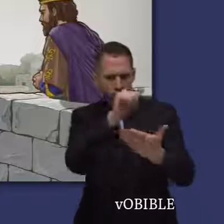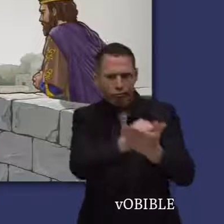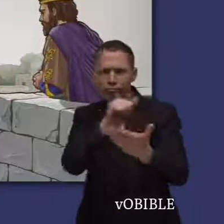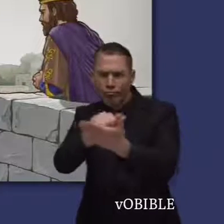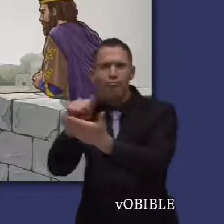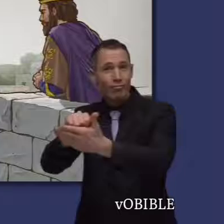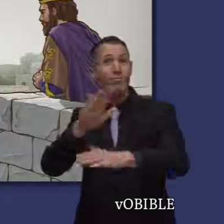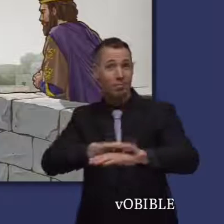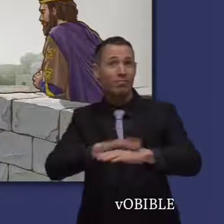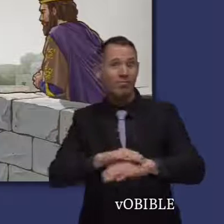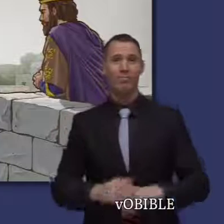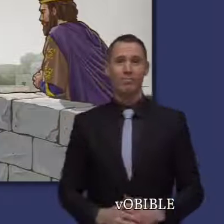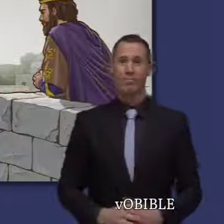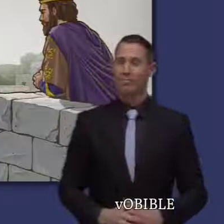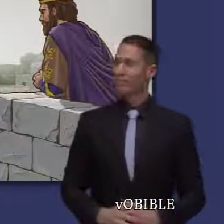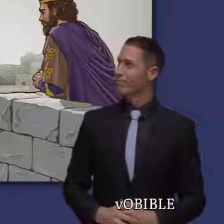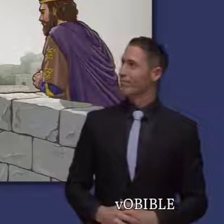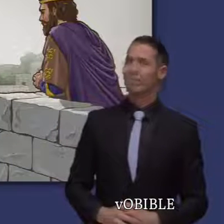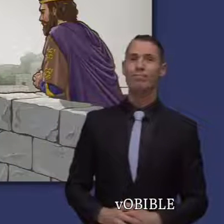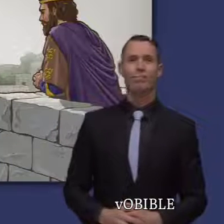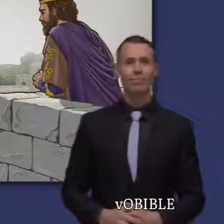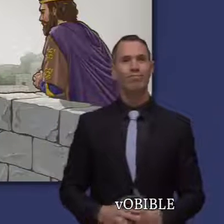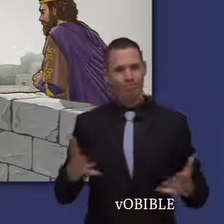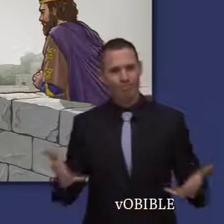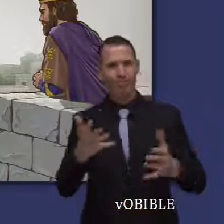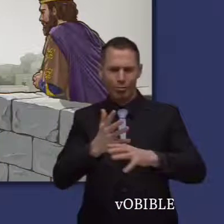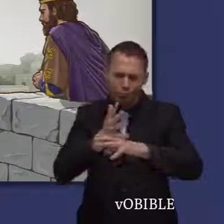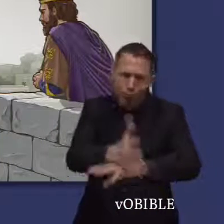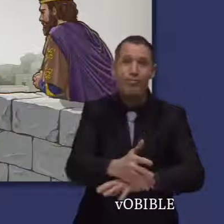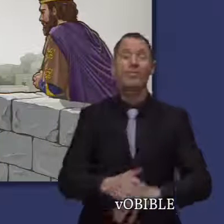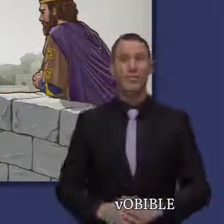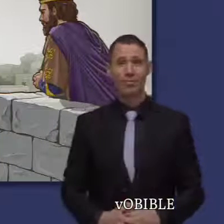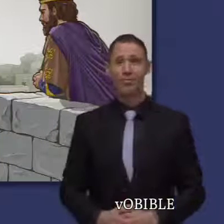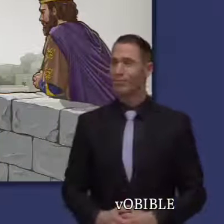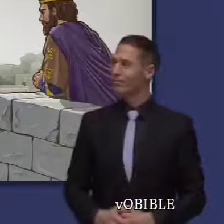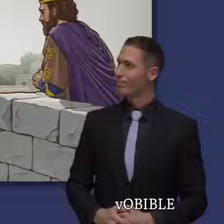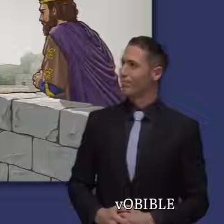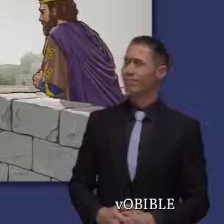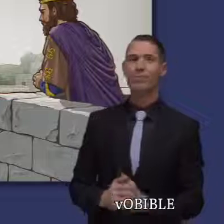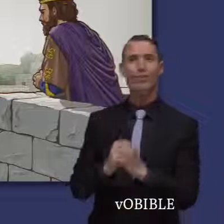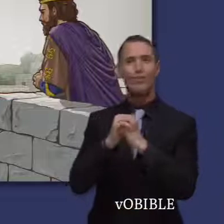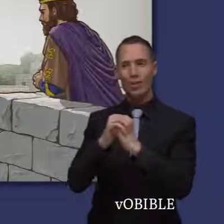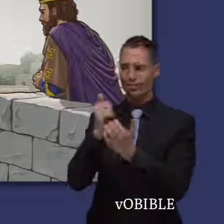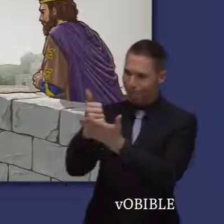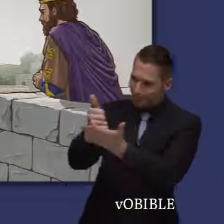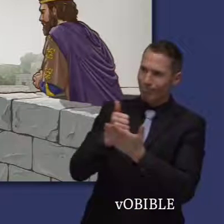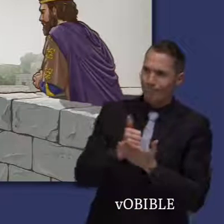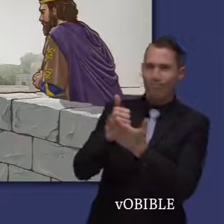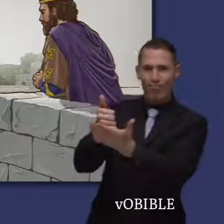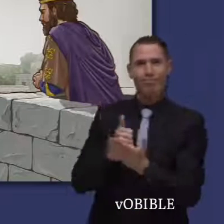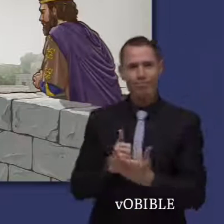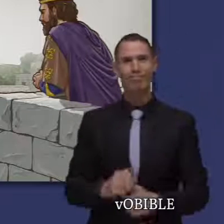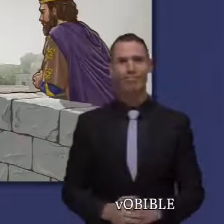there is an appointed time for everything. He encourages hard work, and he extols the benefits of